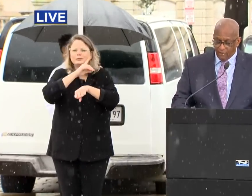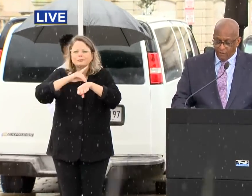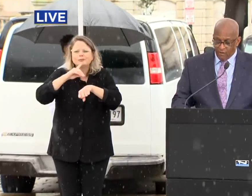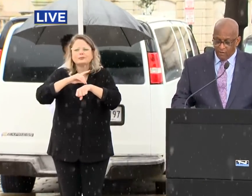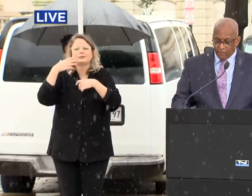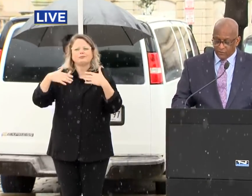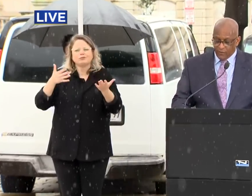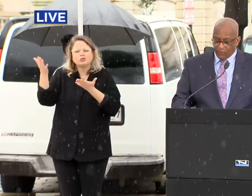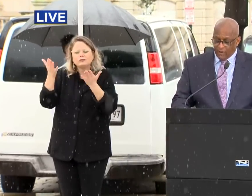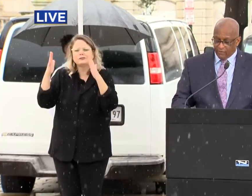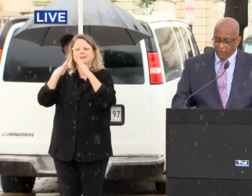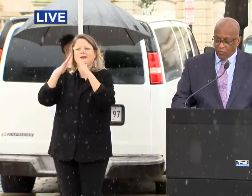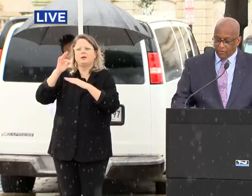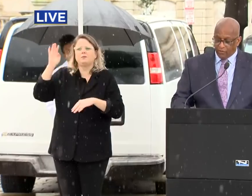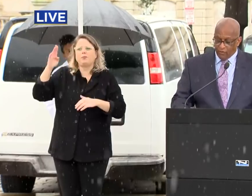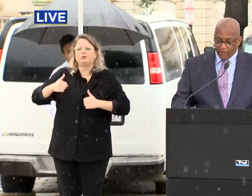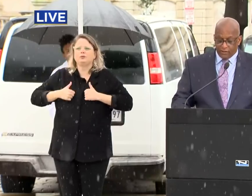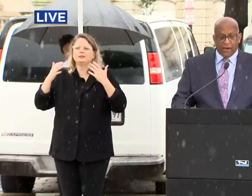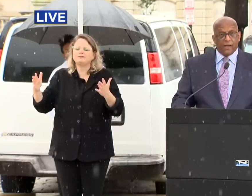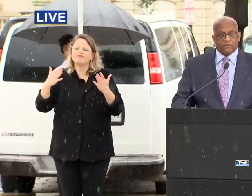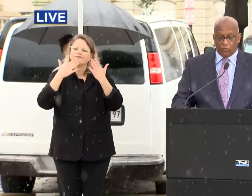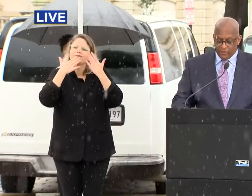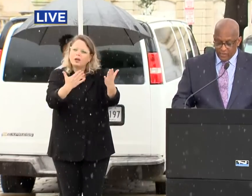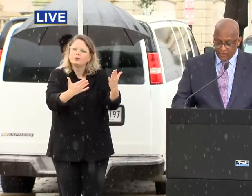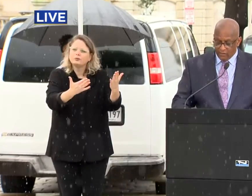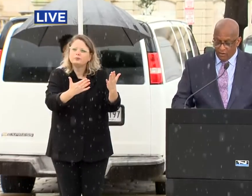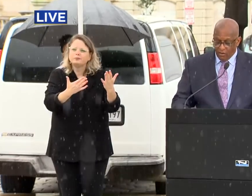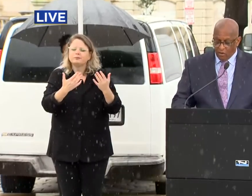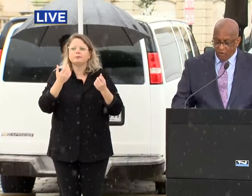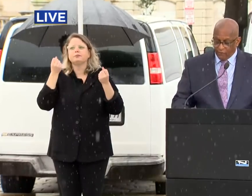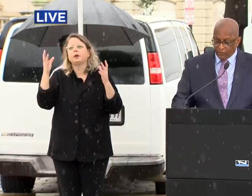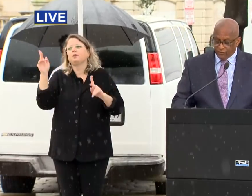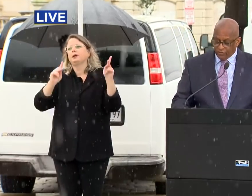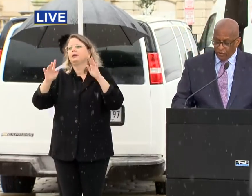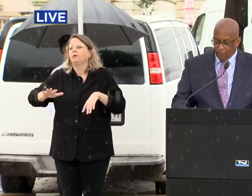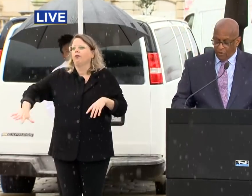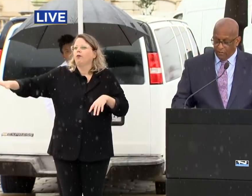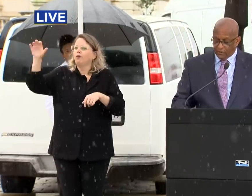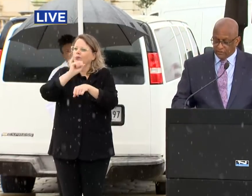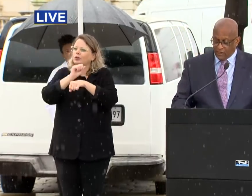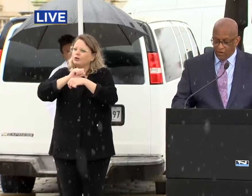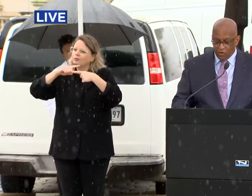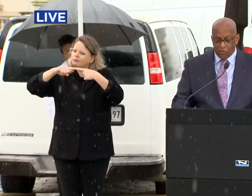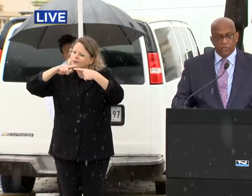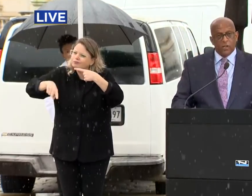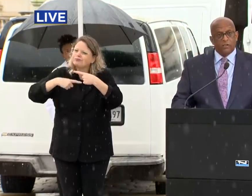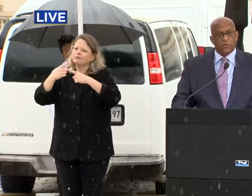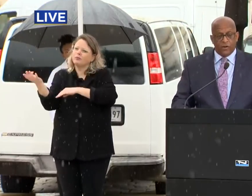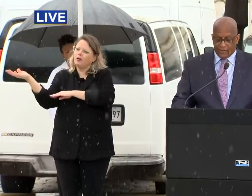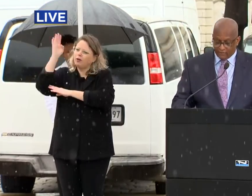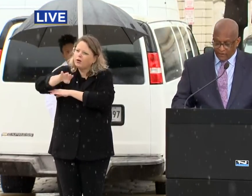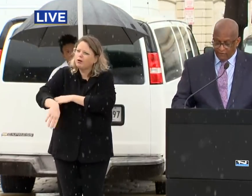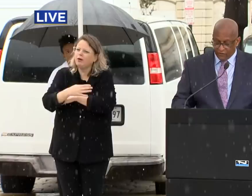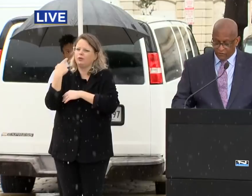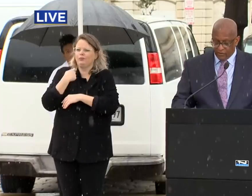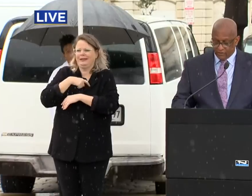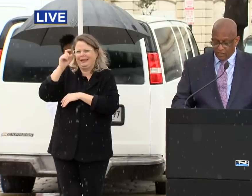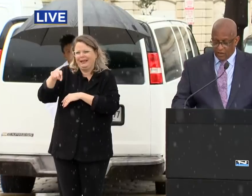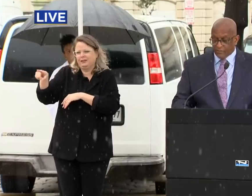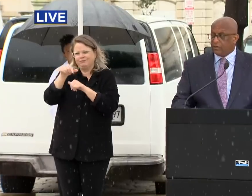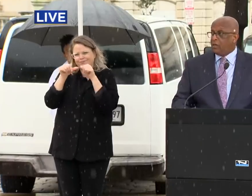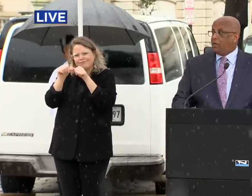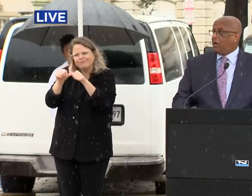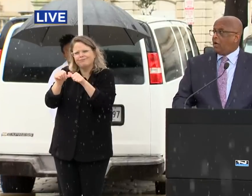City. These people are out here working around the clock, so we need all of you to do your part and stay home so they can safely do